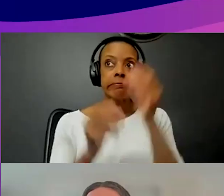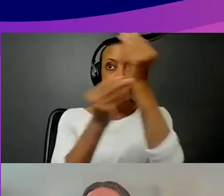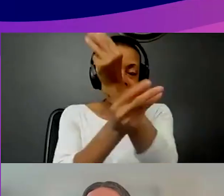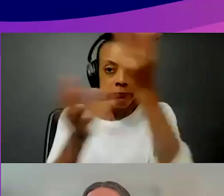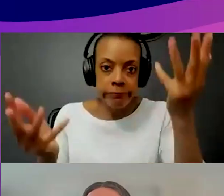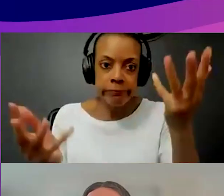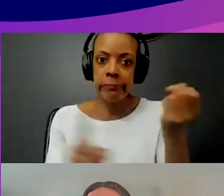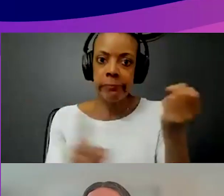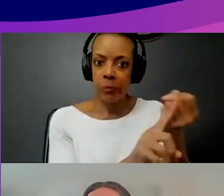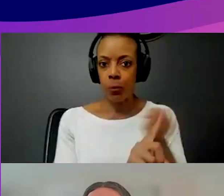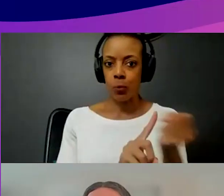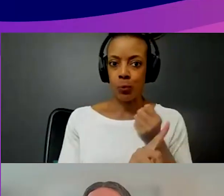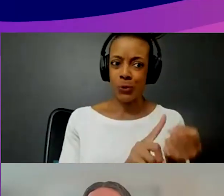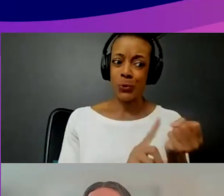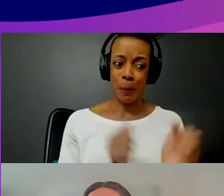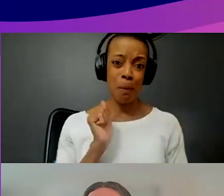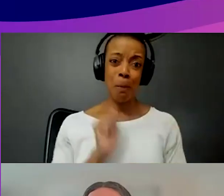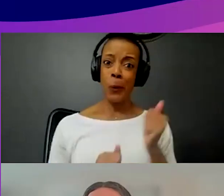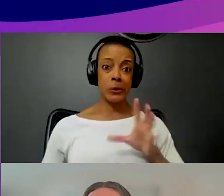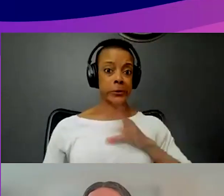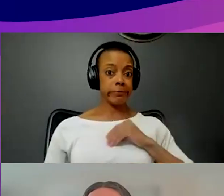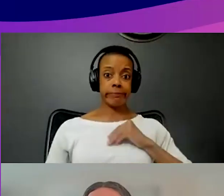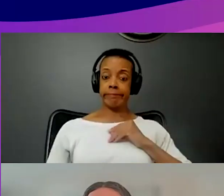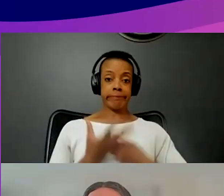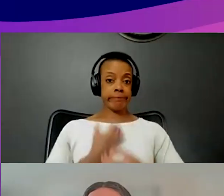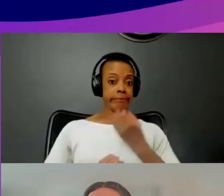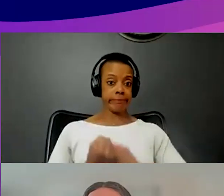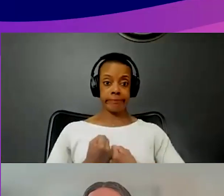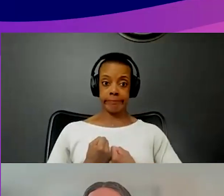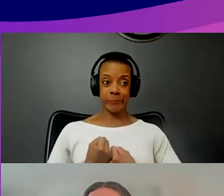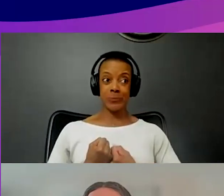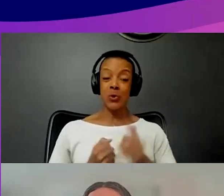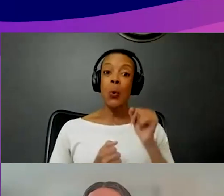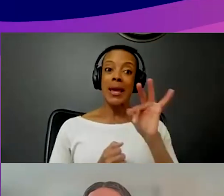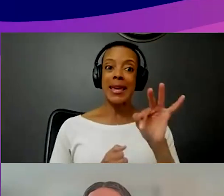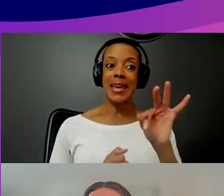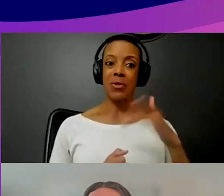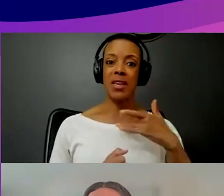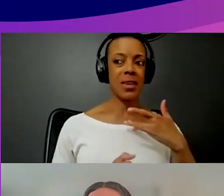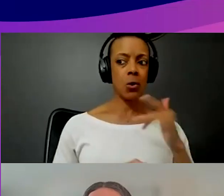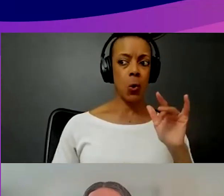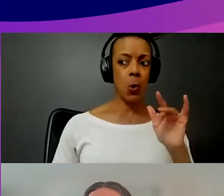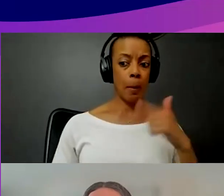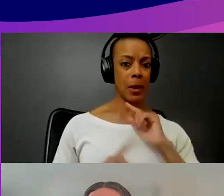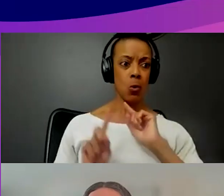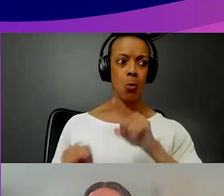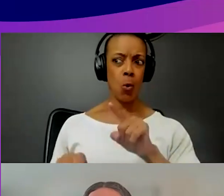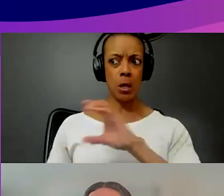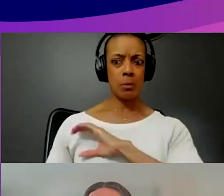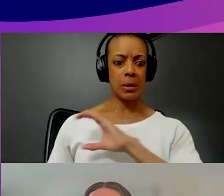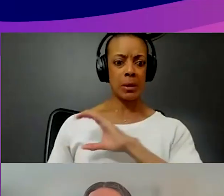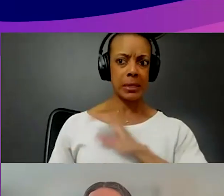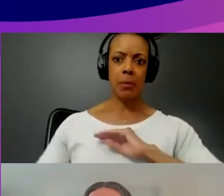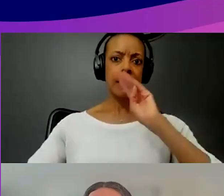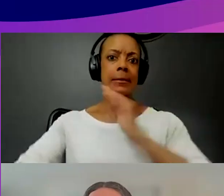if they think that it's going to be a kind of a punitive response to their harmer, they're not going to come forward, right? So taking more of a restorative approach, we